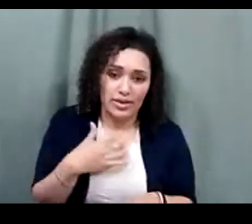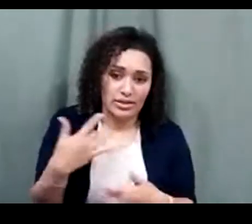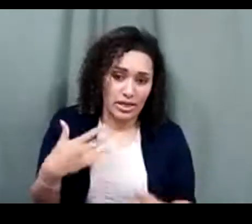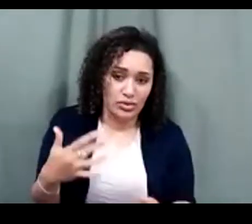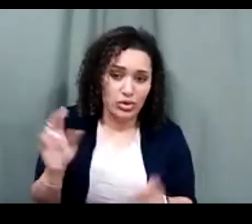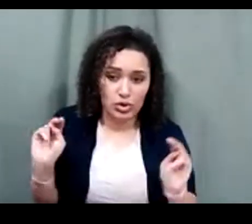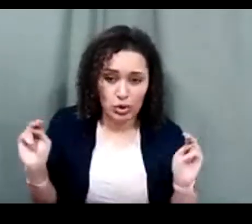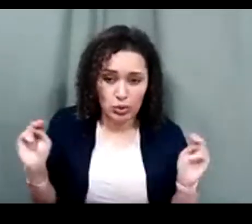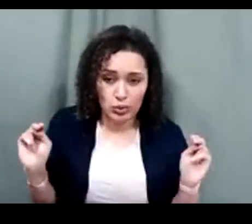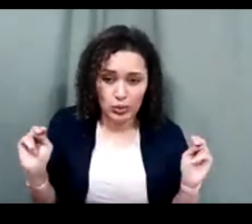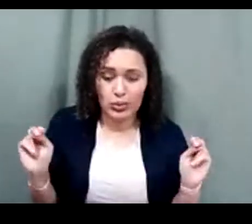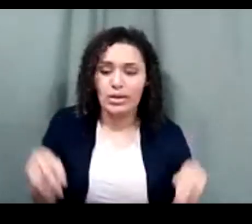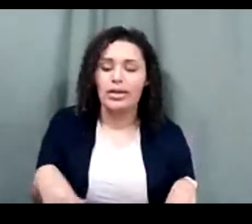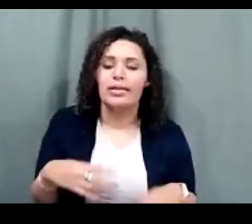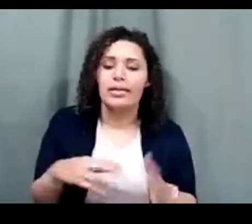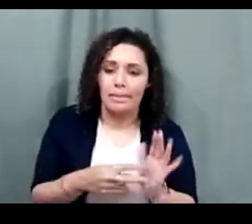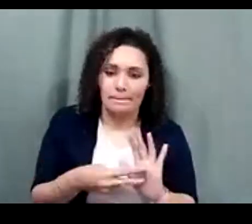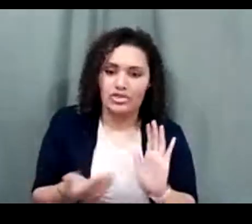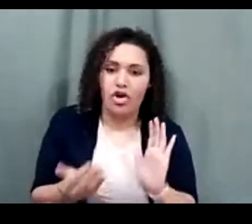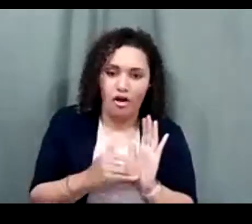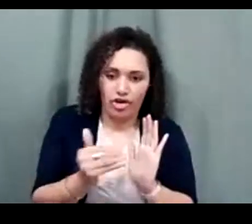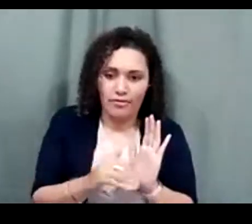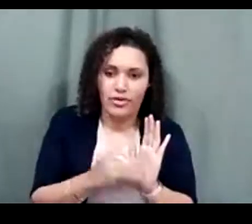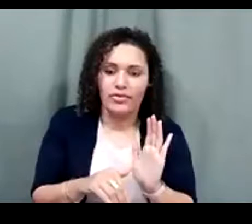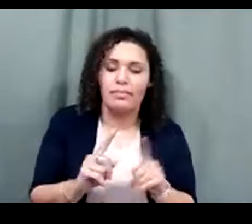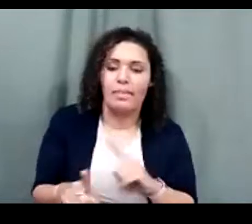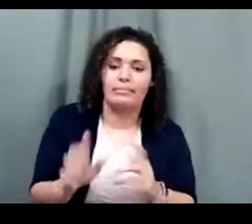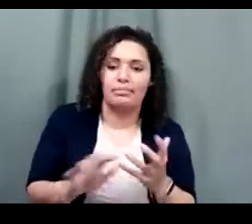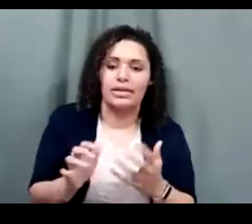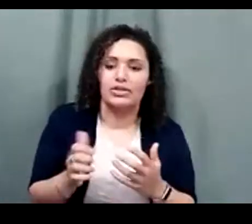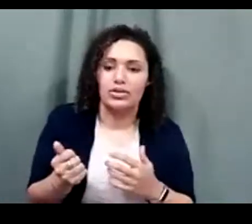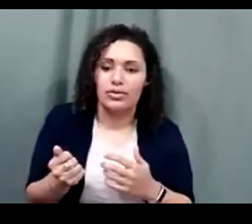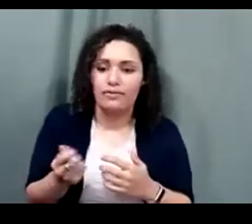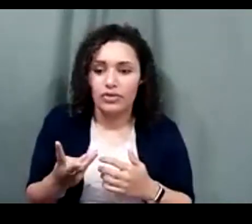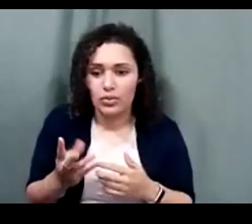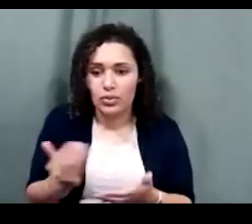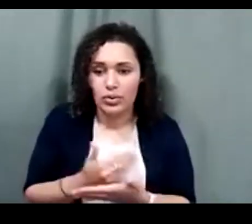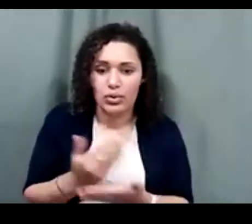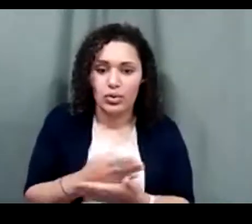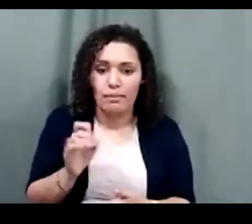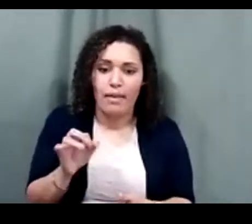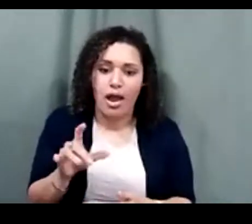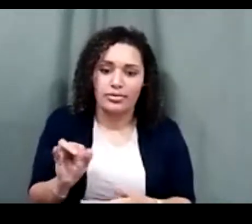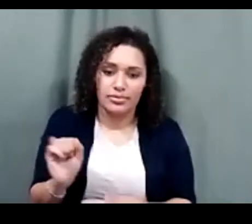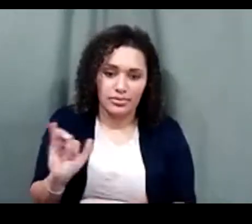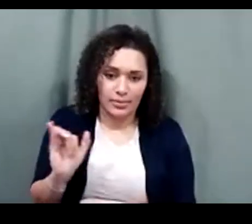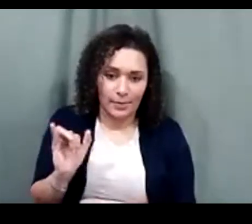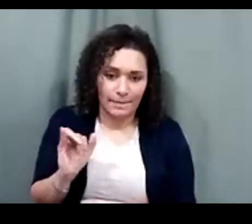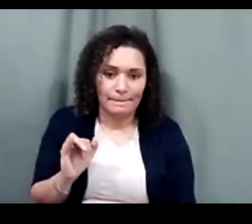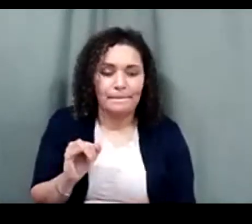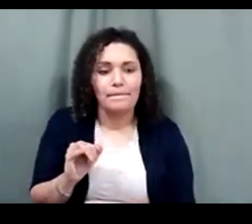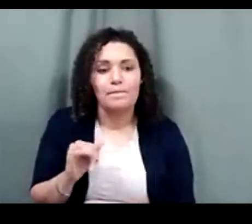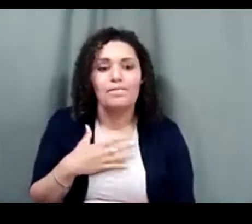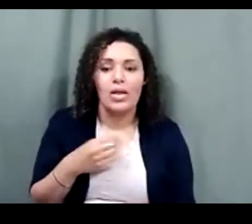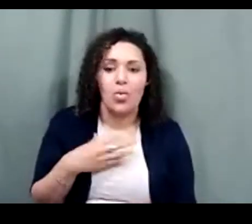barrels, meaning that they have been used over and over, but we do mix in a few new barrels as well. And for the white wines, what we